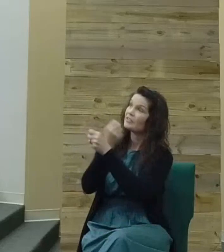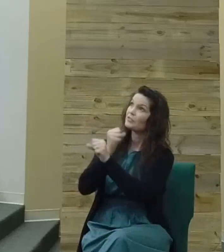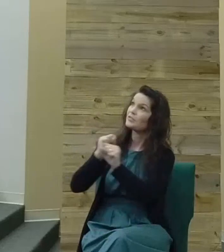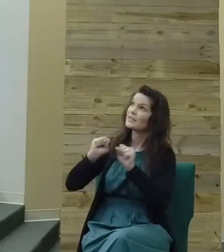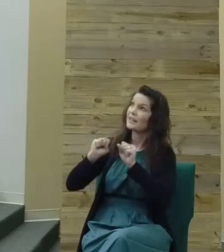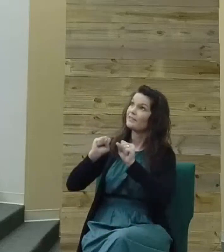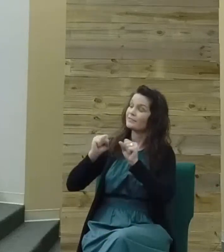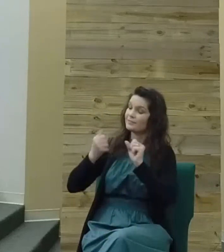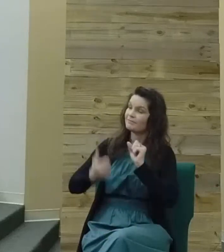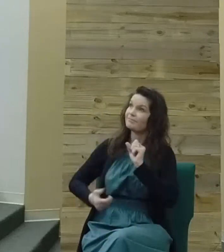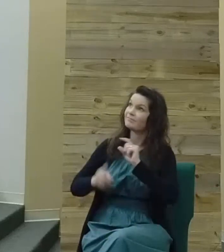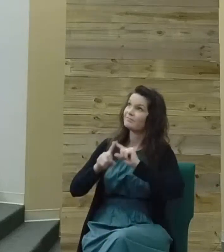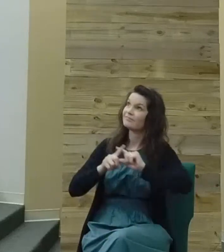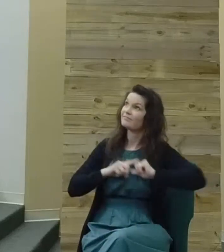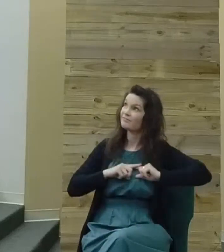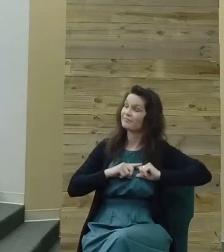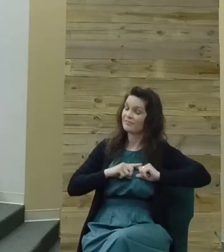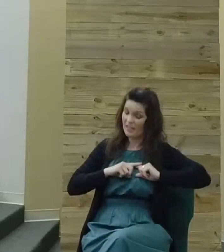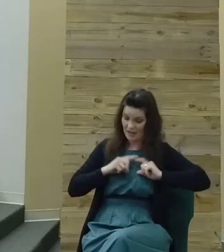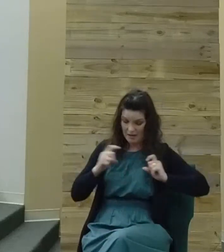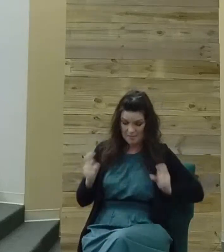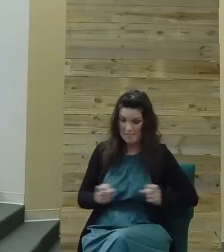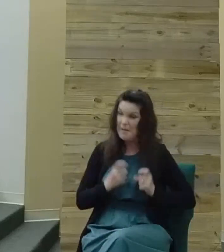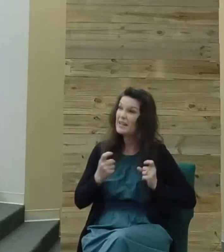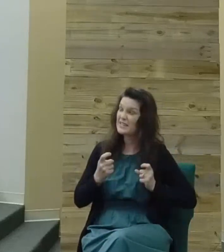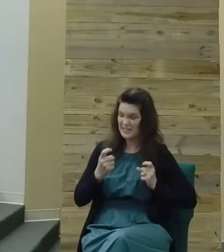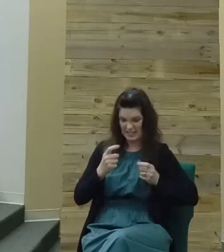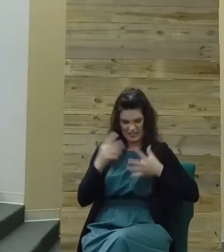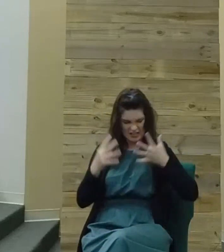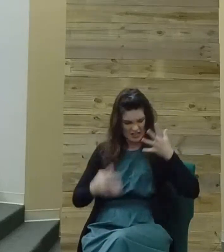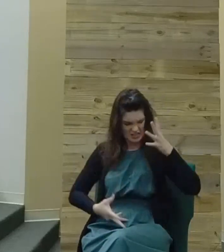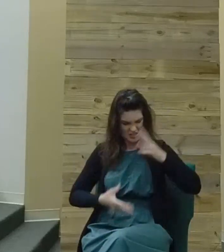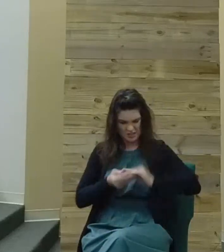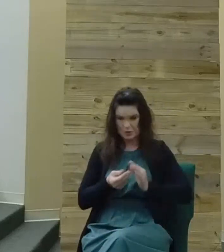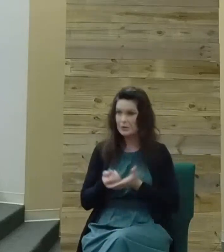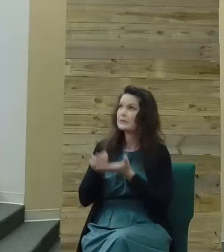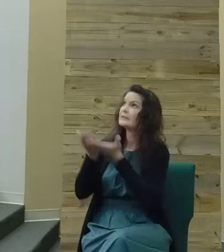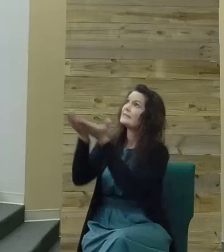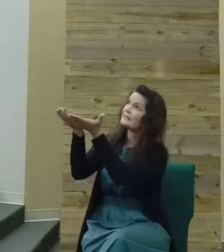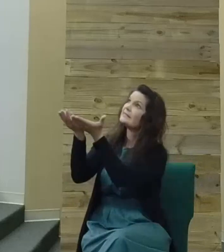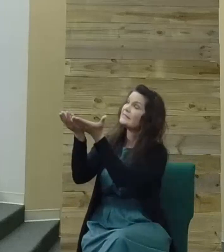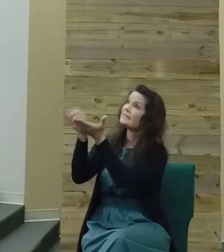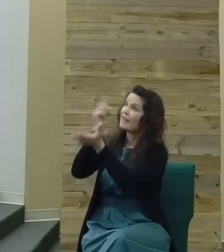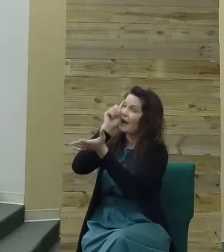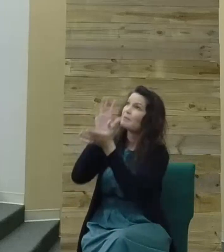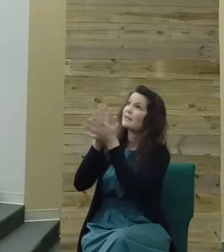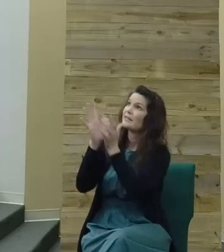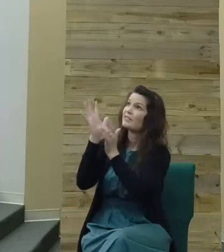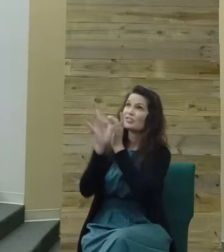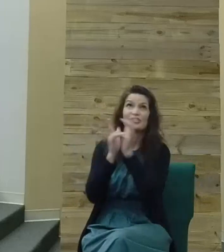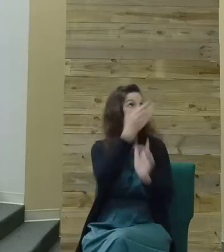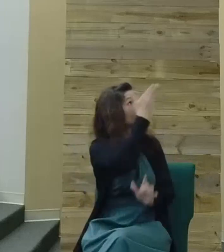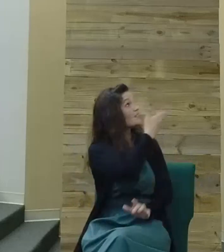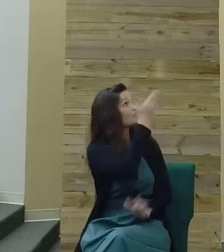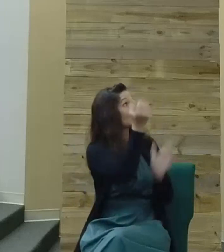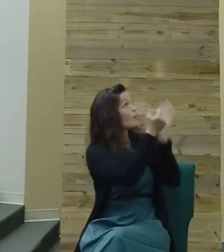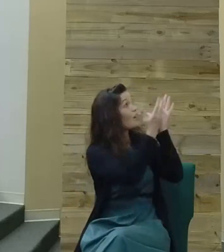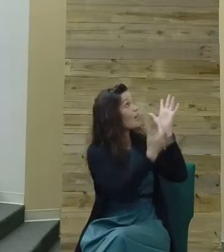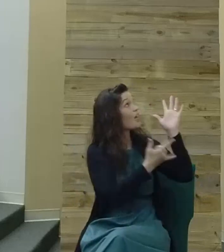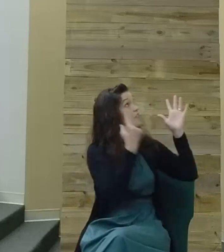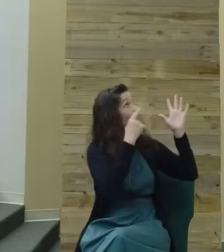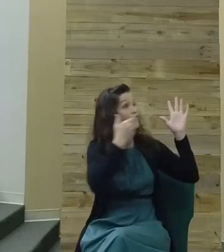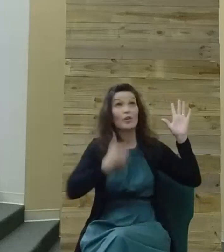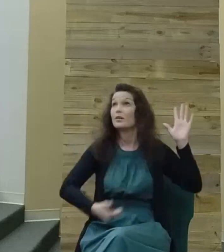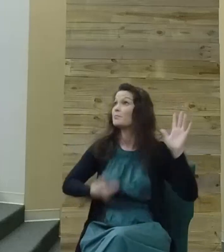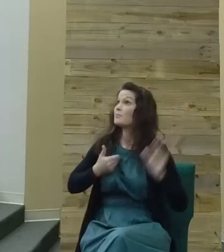that you'll save me. I repent of my sins. I confess. I believe that what Jesus Christ did on the cross, that he did